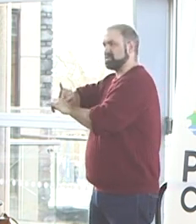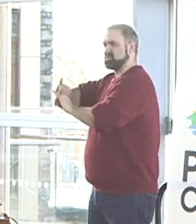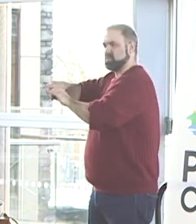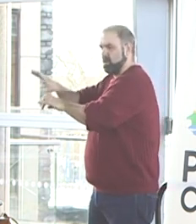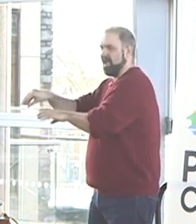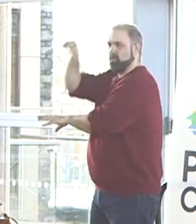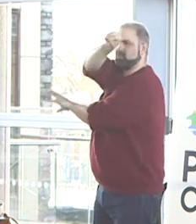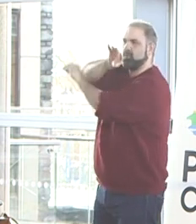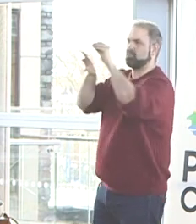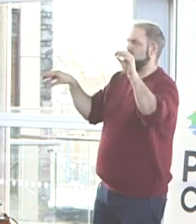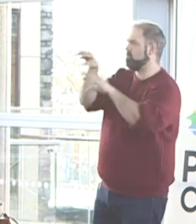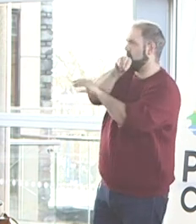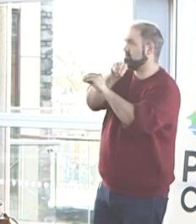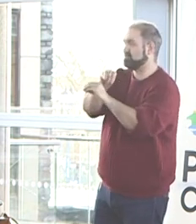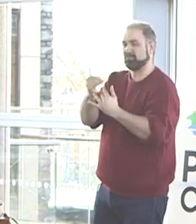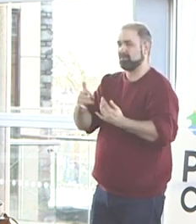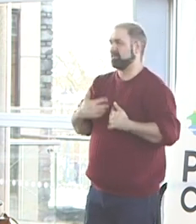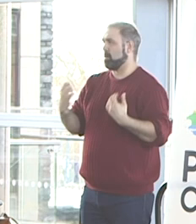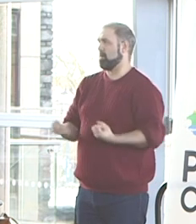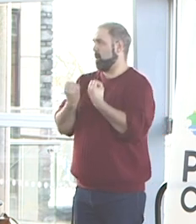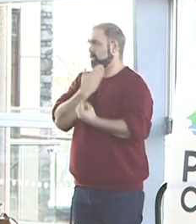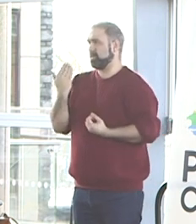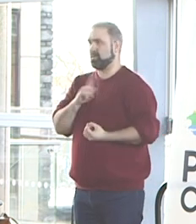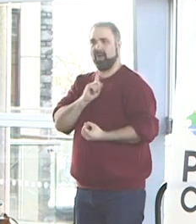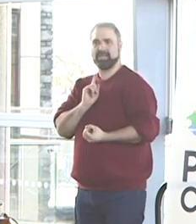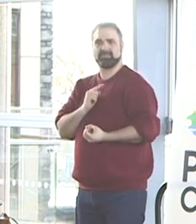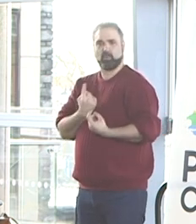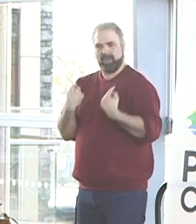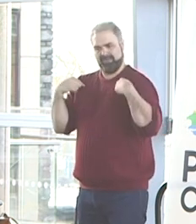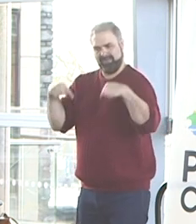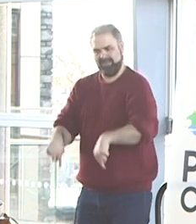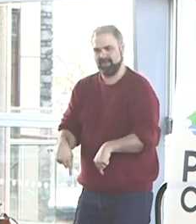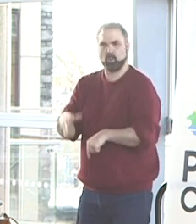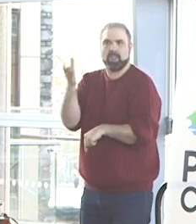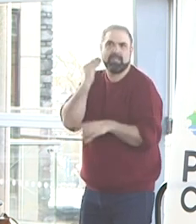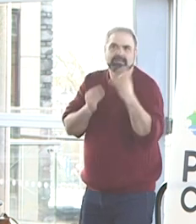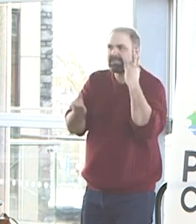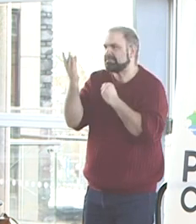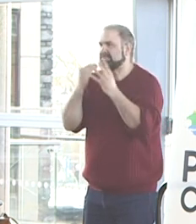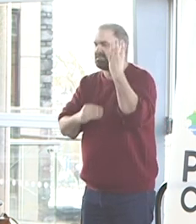Sometimes you just end up feeling really powerless, because other than saying we're here to listen and you can tell us what you want to say,